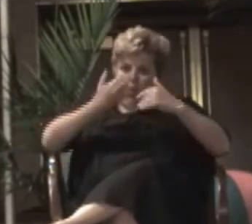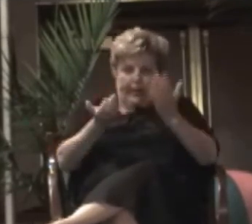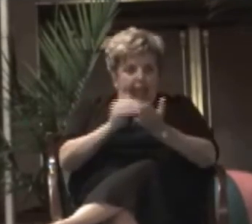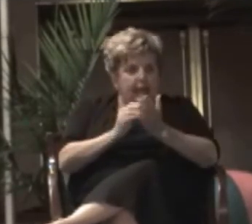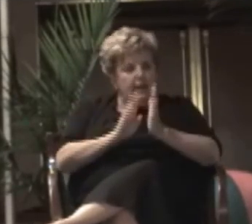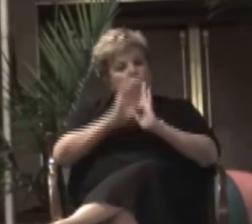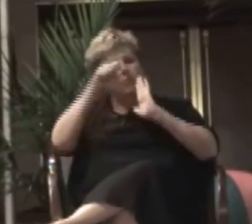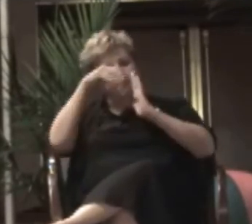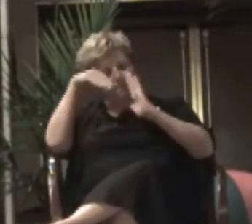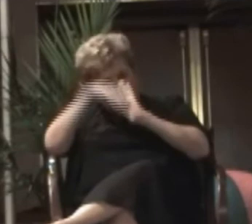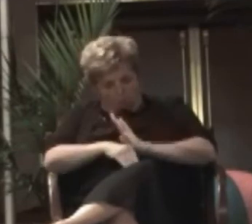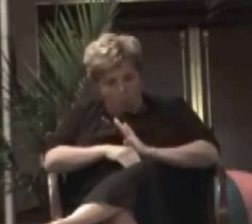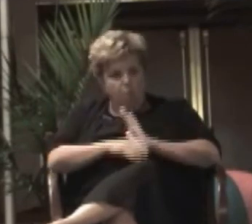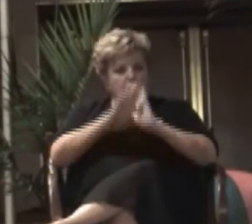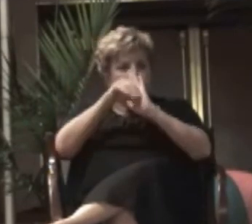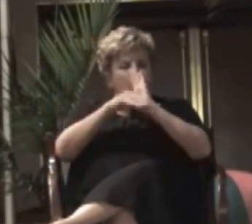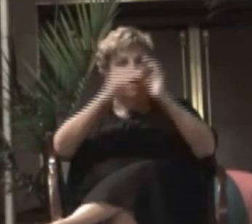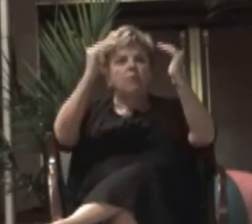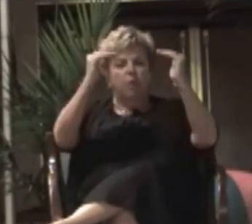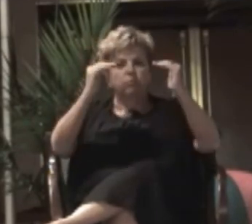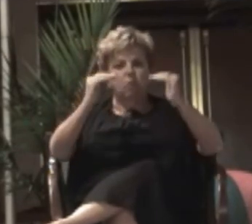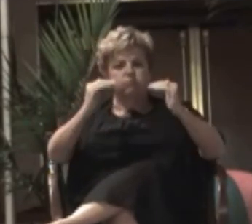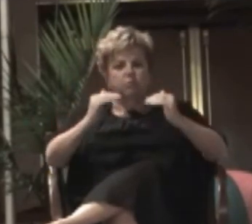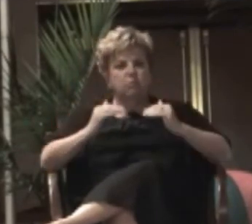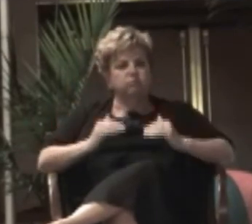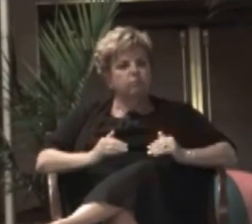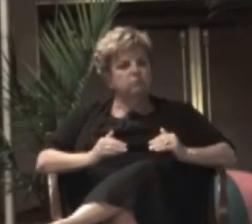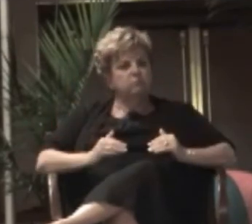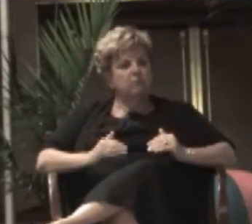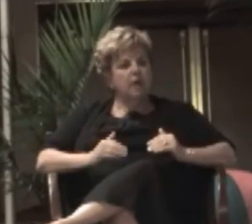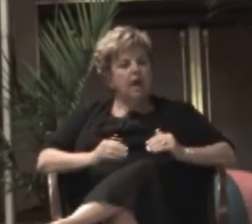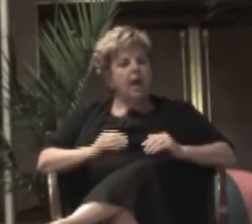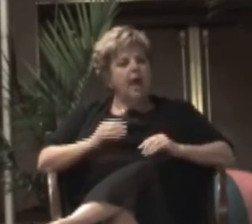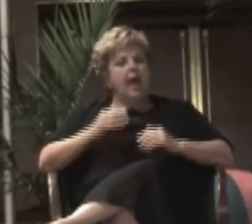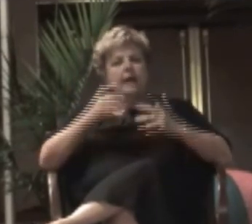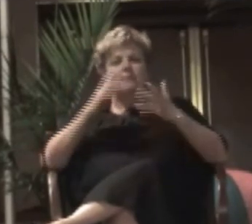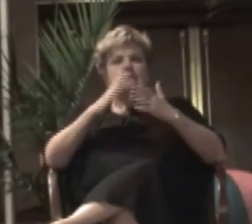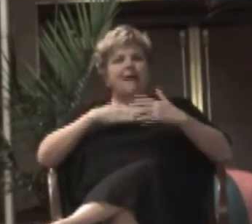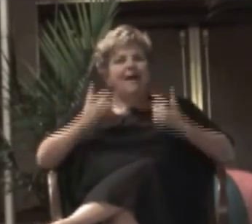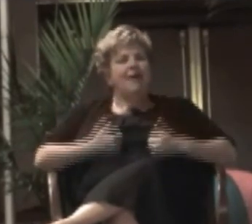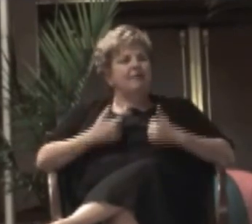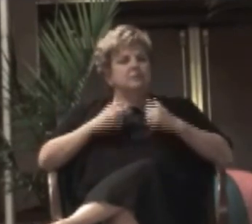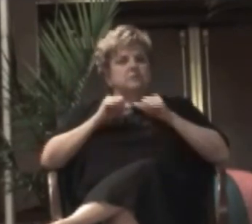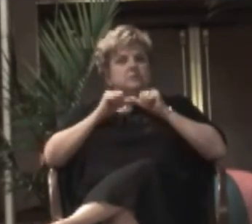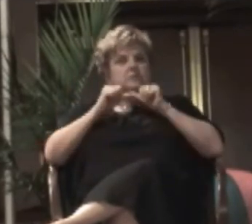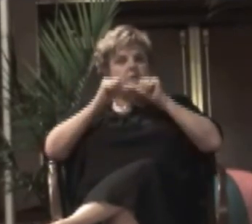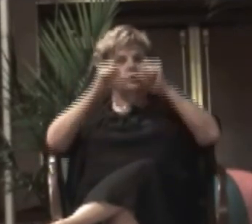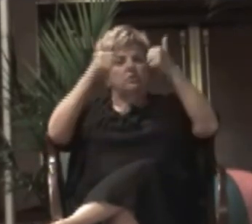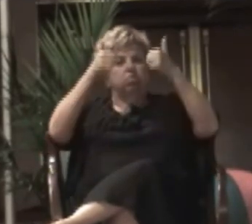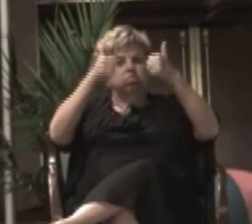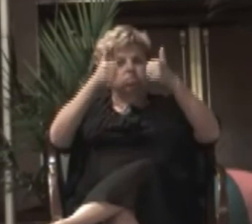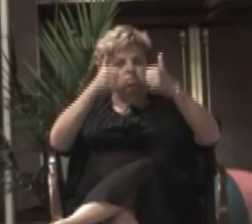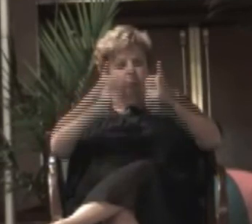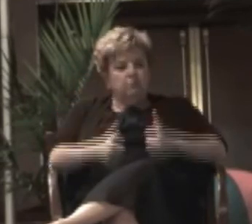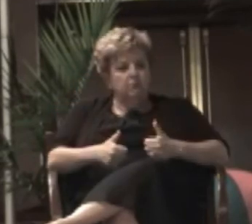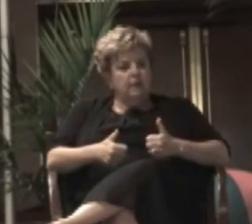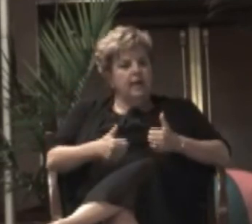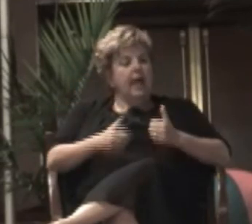bizarre for me to even imagine winding up. And it's a strange thing to think that part of how I want to frame